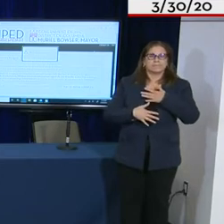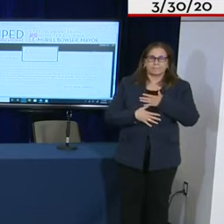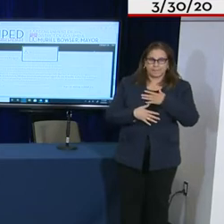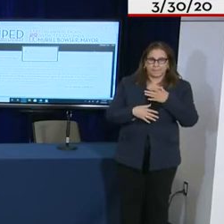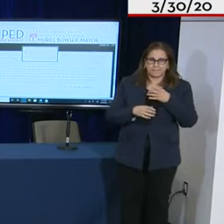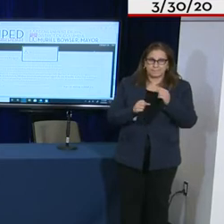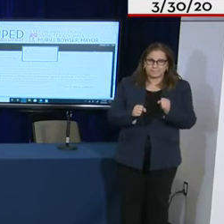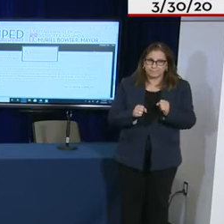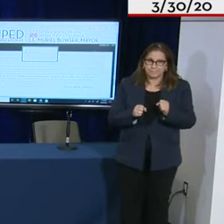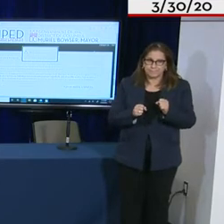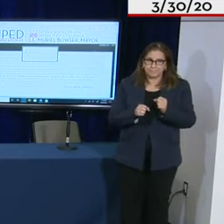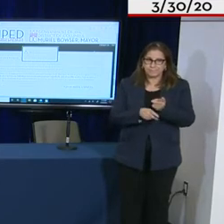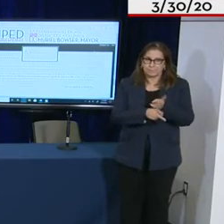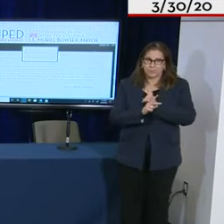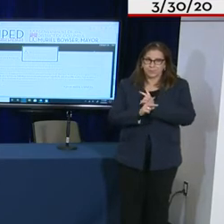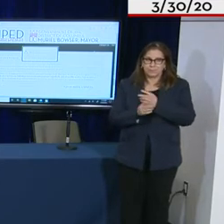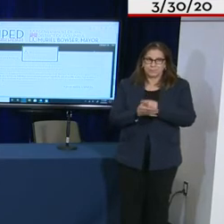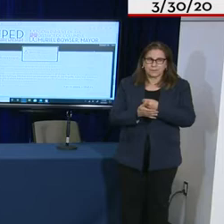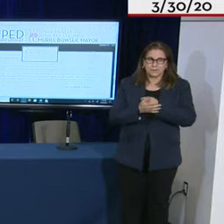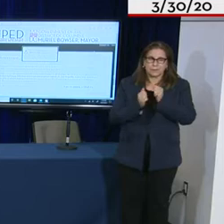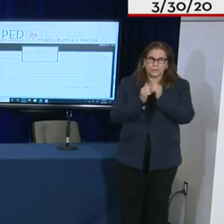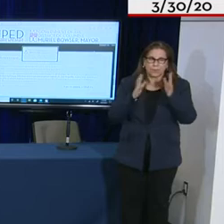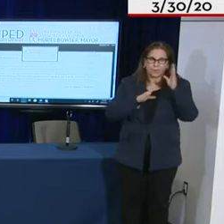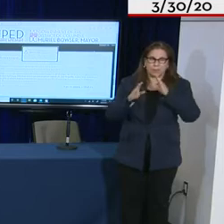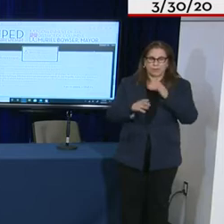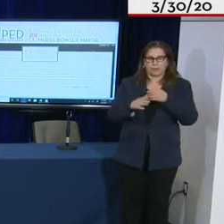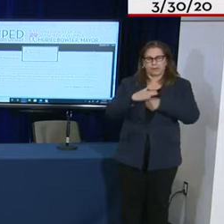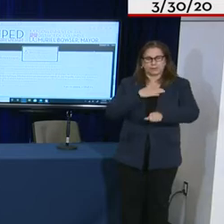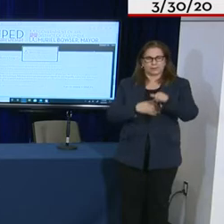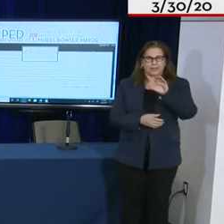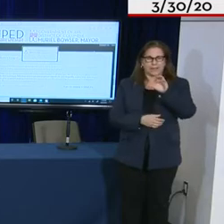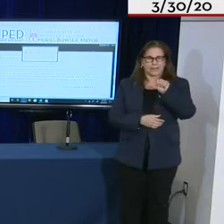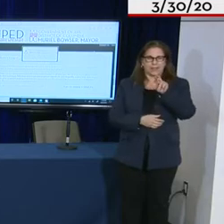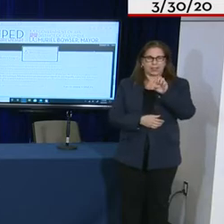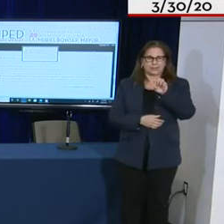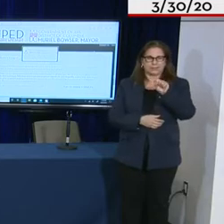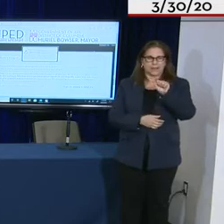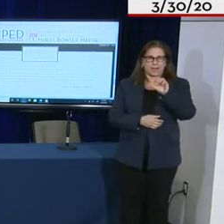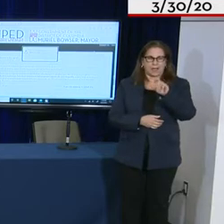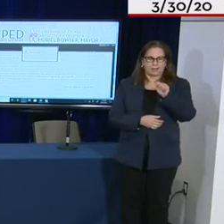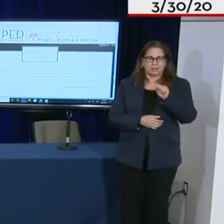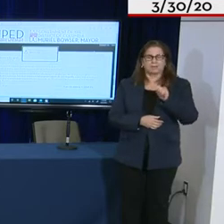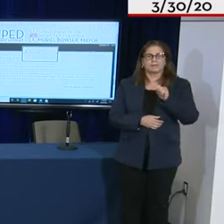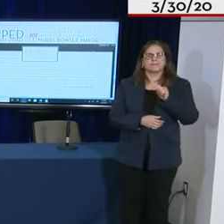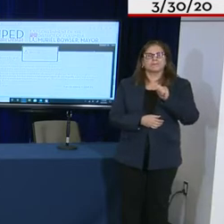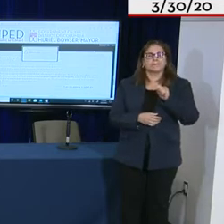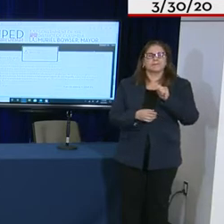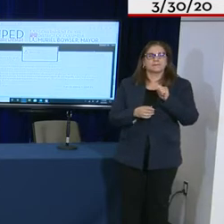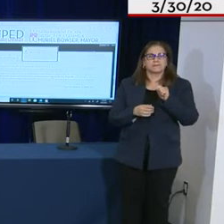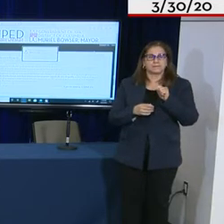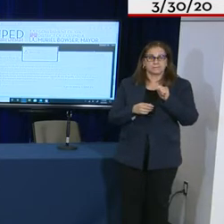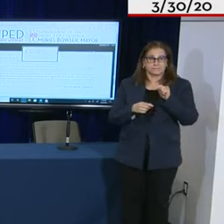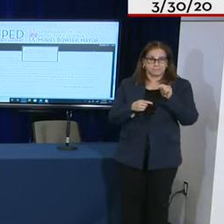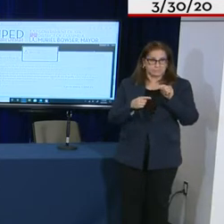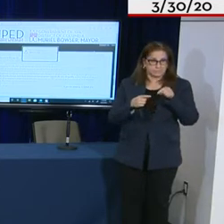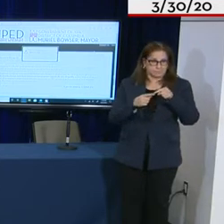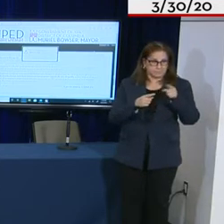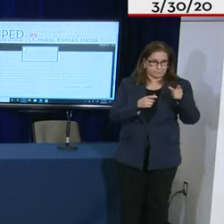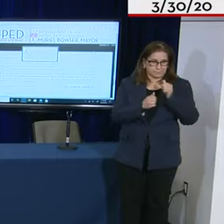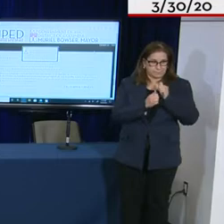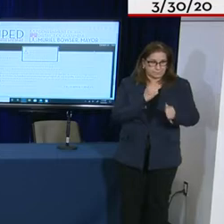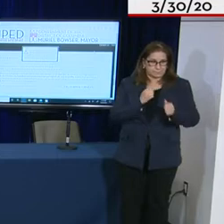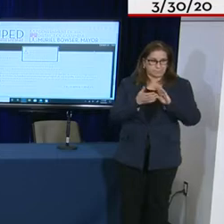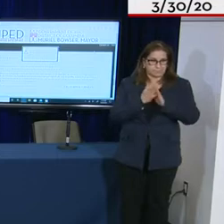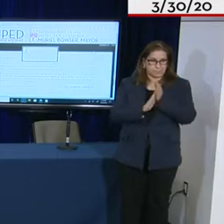were released in the CARES Act are going to be fleshed out in the next 2 weeks, and so that as those things become official, we're going to set up more